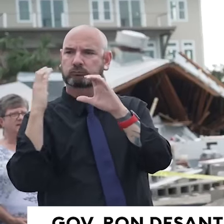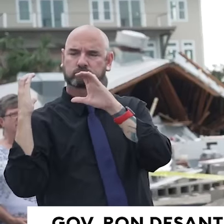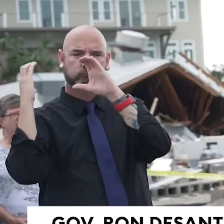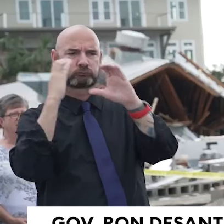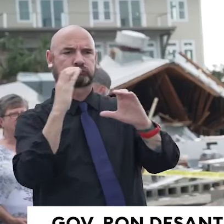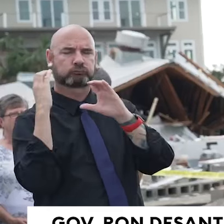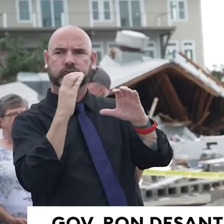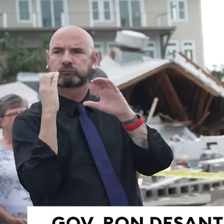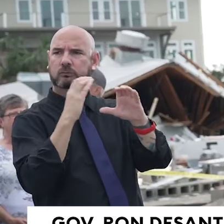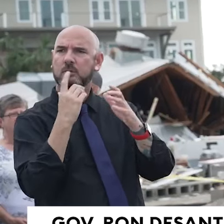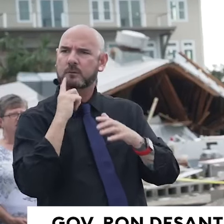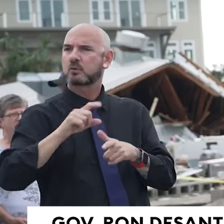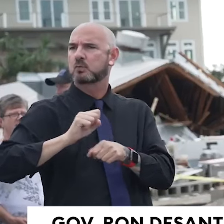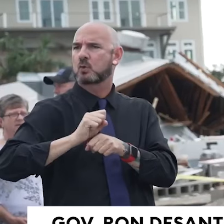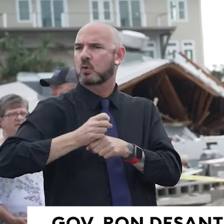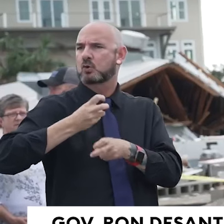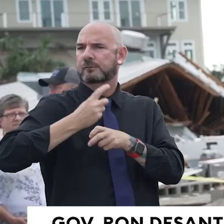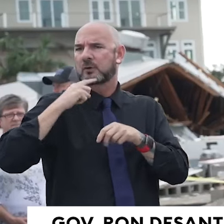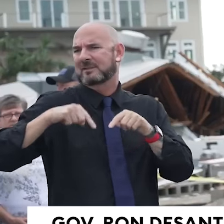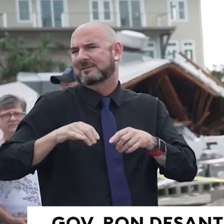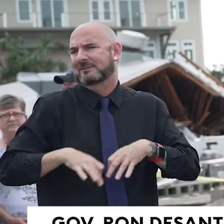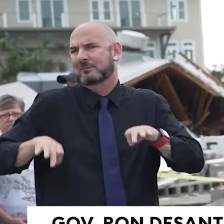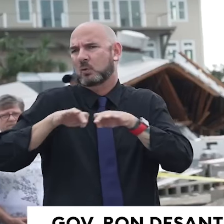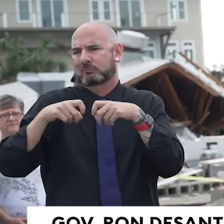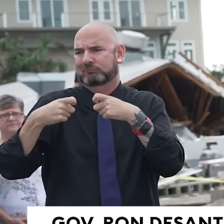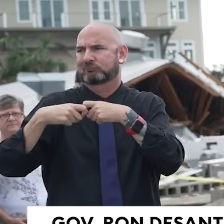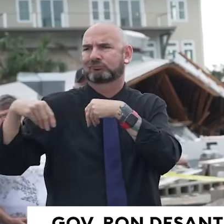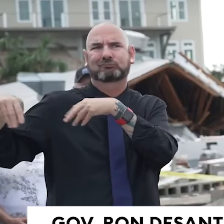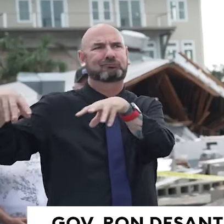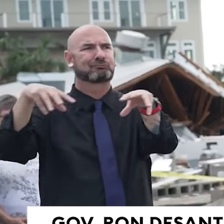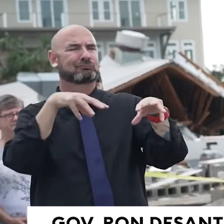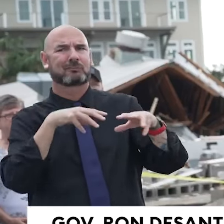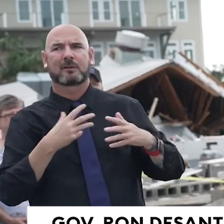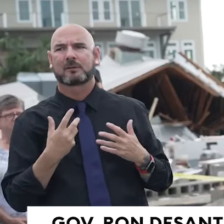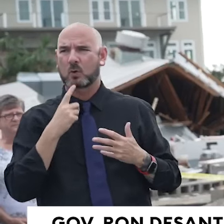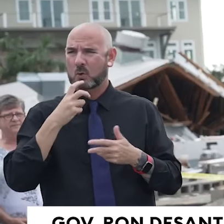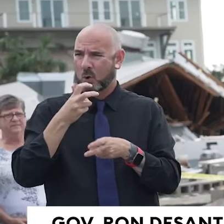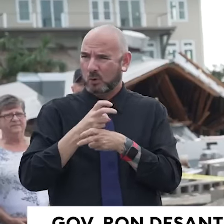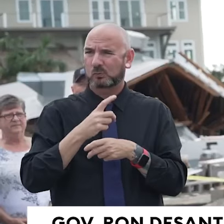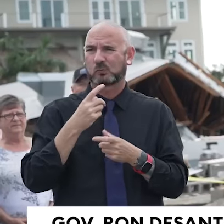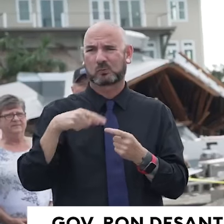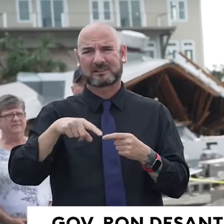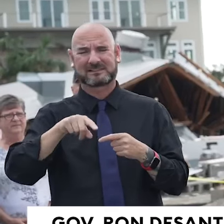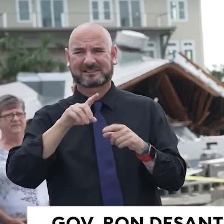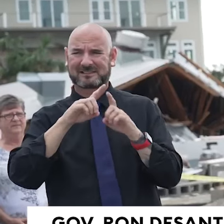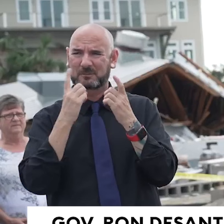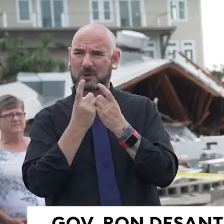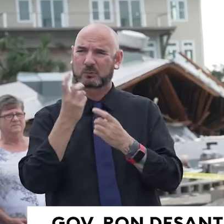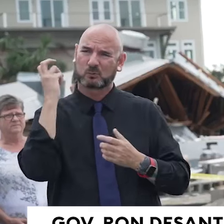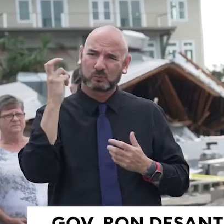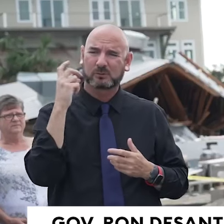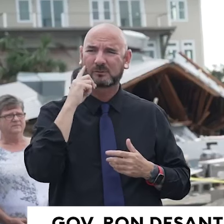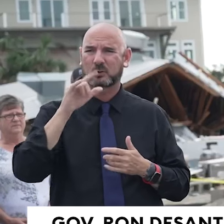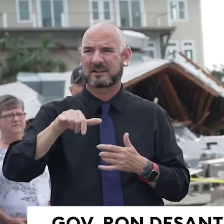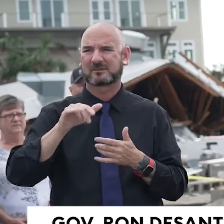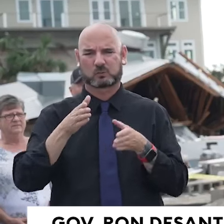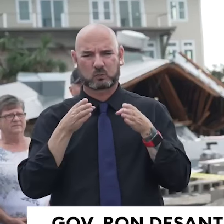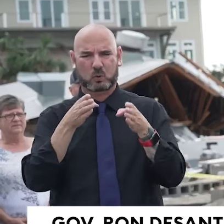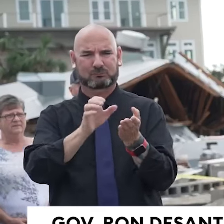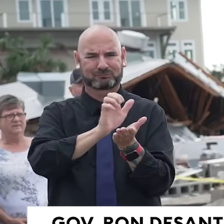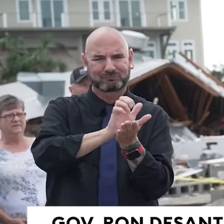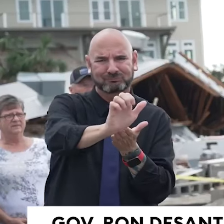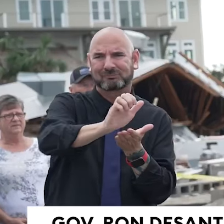to get the power back on. We worked really hard with the Department of Transportation to clear the roads, and so as